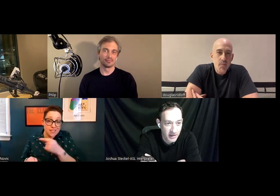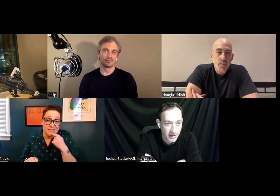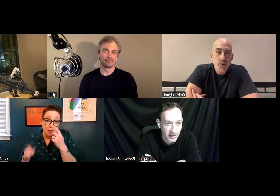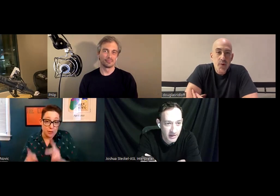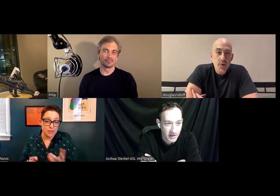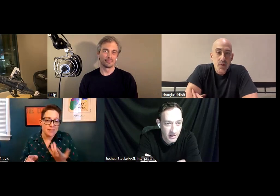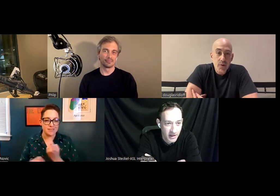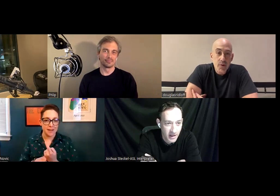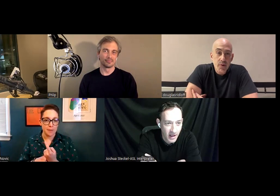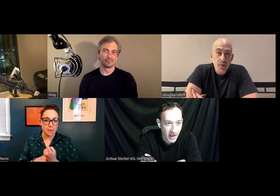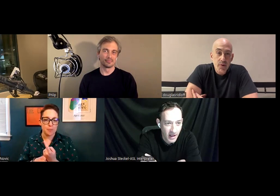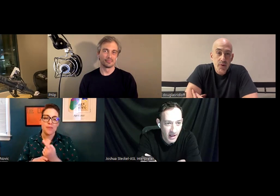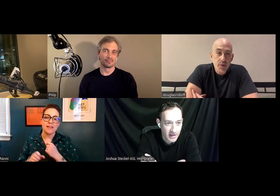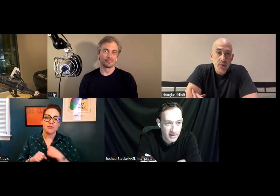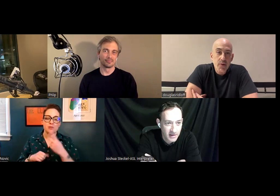knows me.